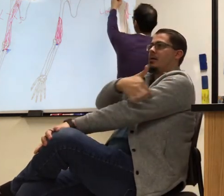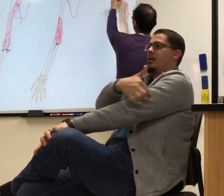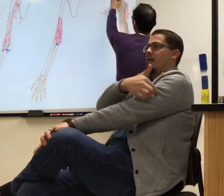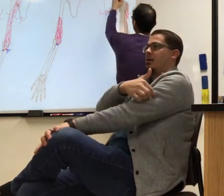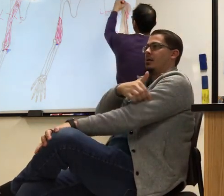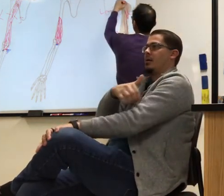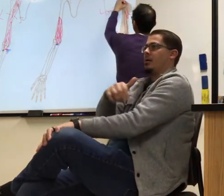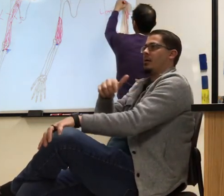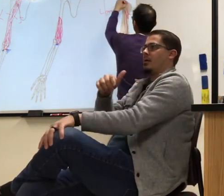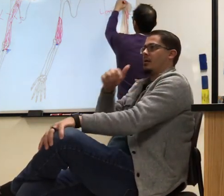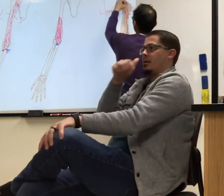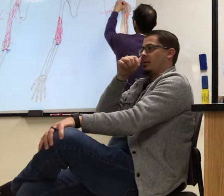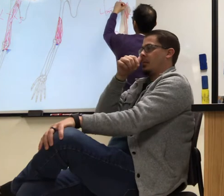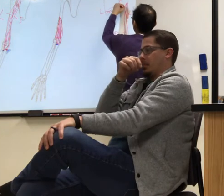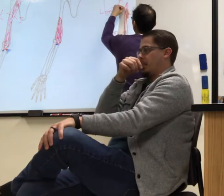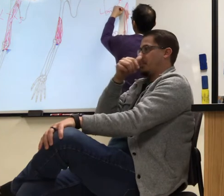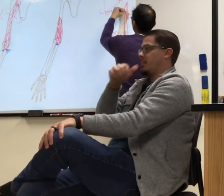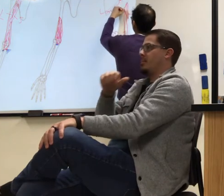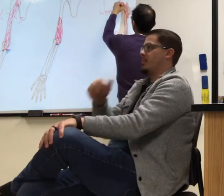see.